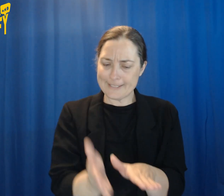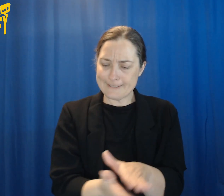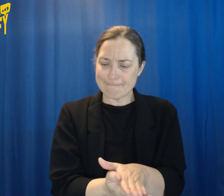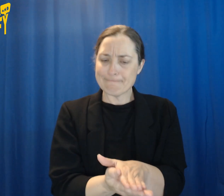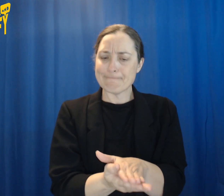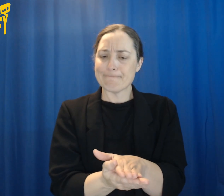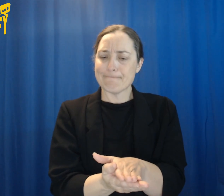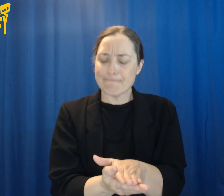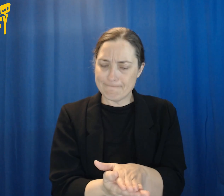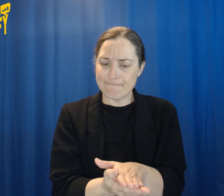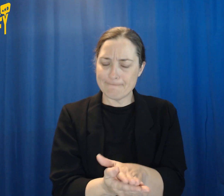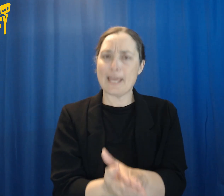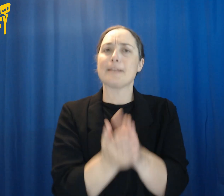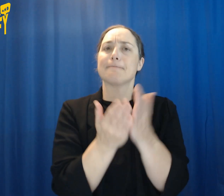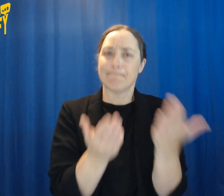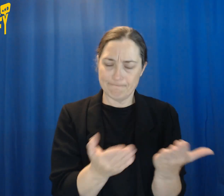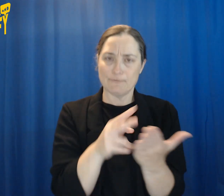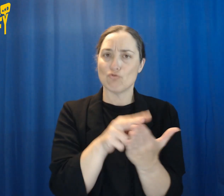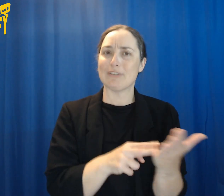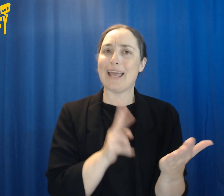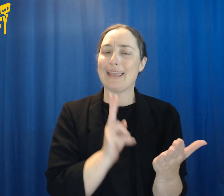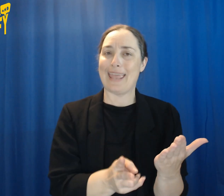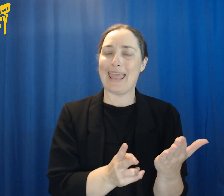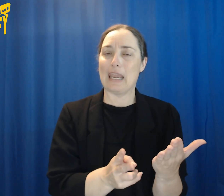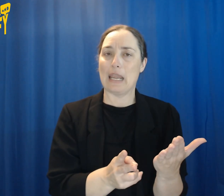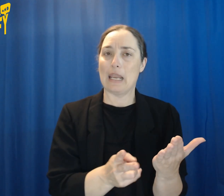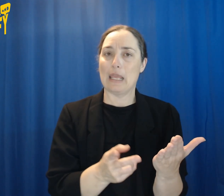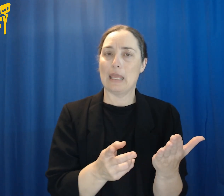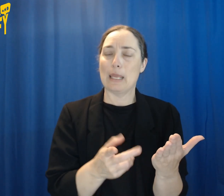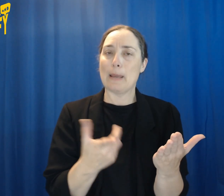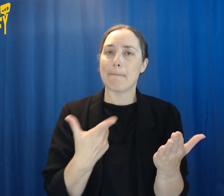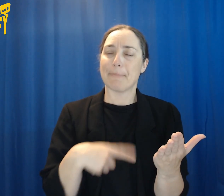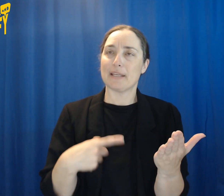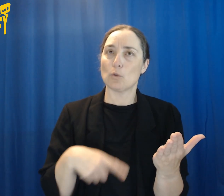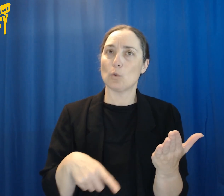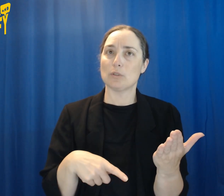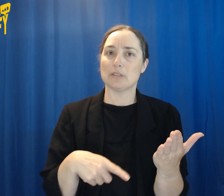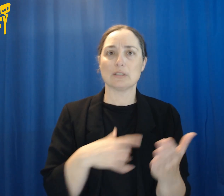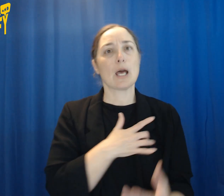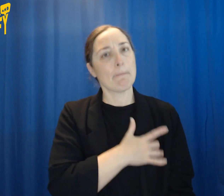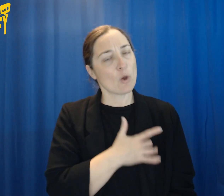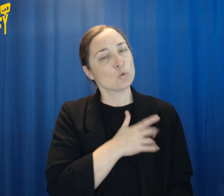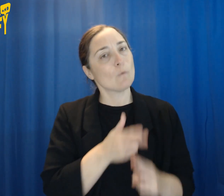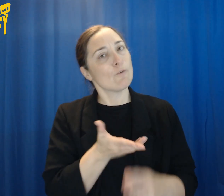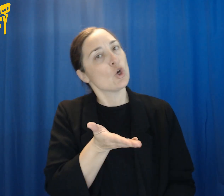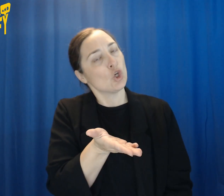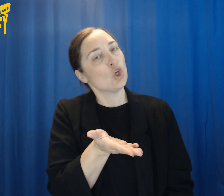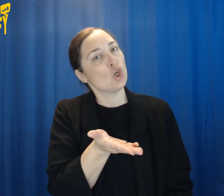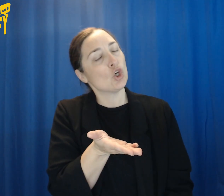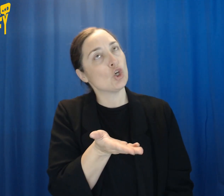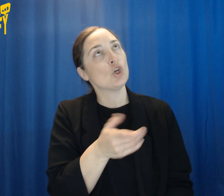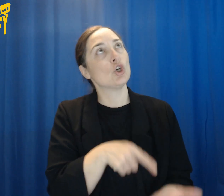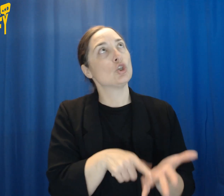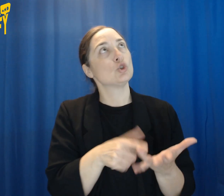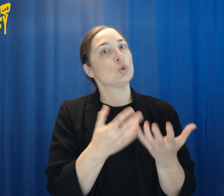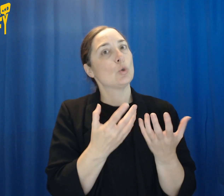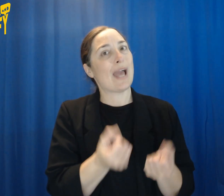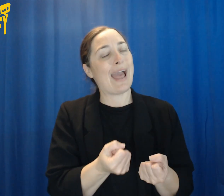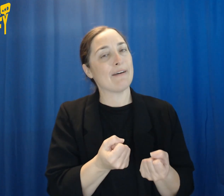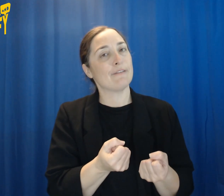her to read in its entirety all at once because it was so emotional to her to get a very intimate